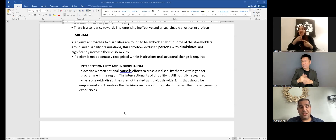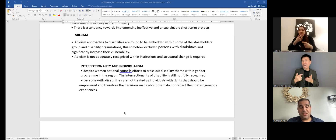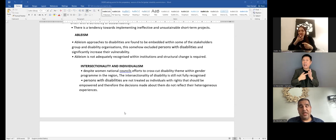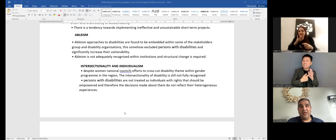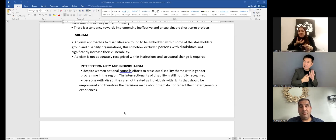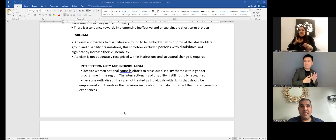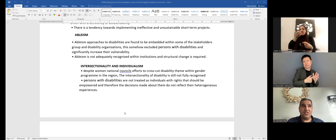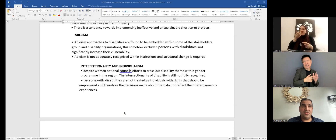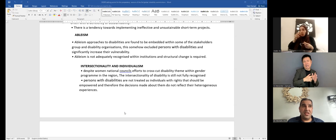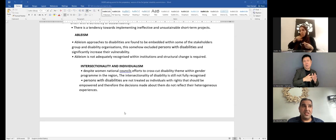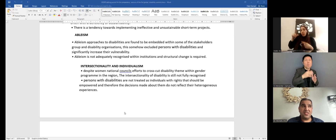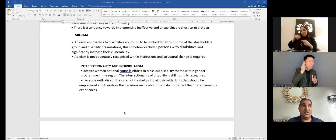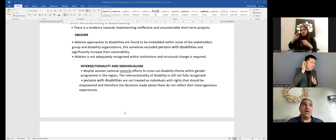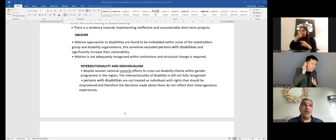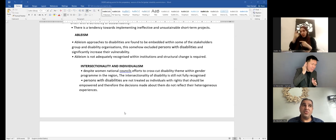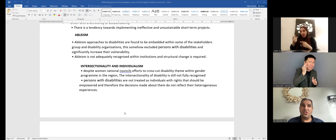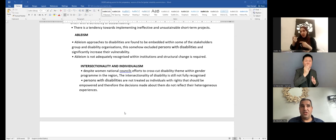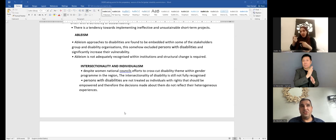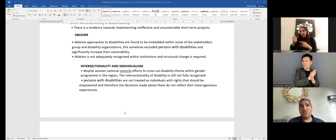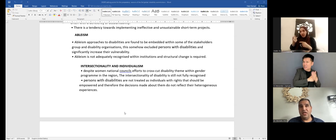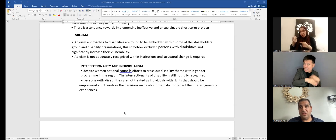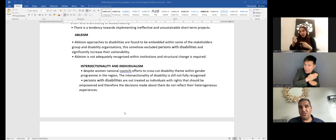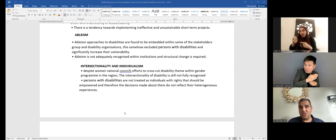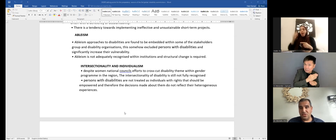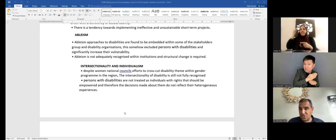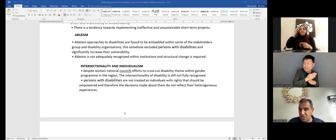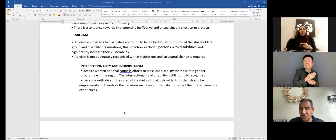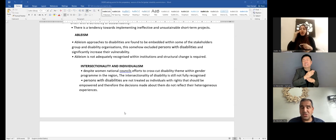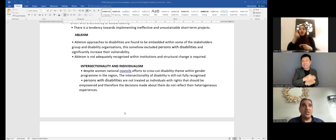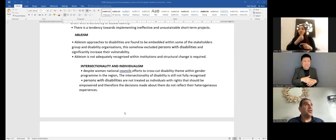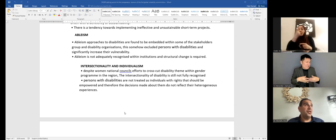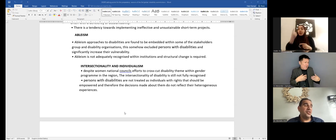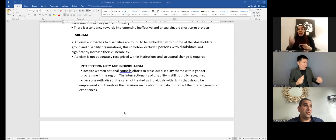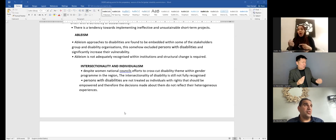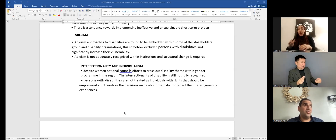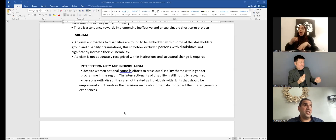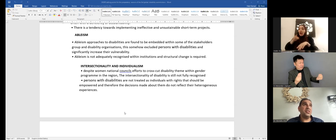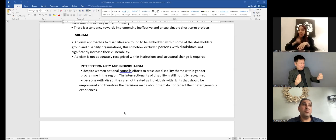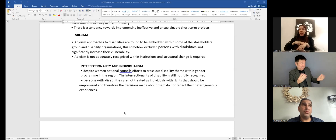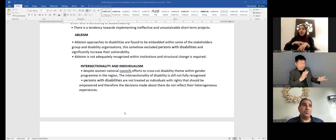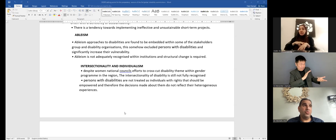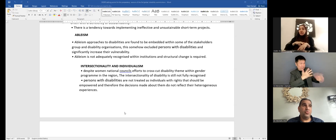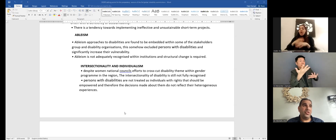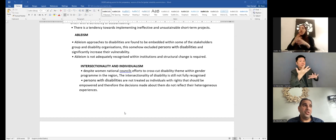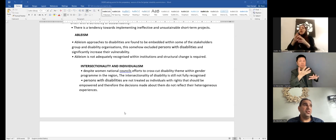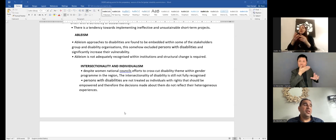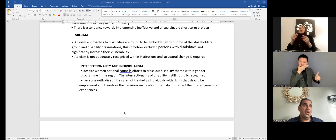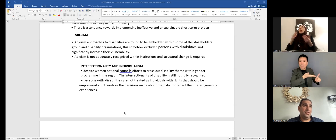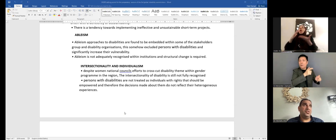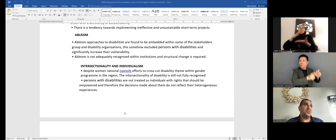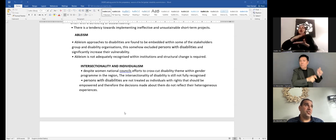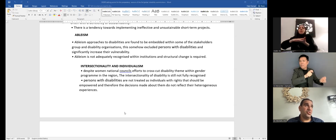may face, as it is the case outside disaster status, it is also the case more and more